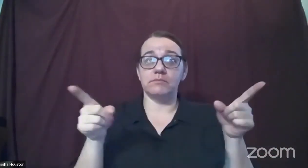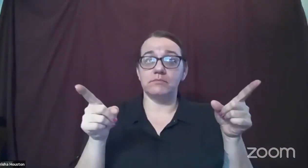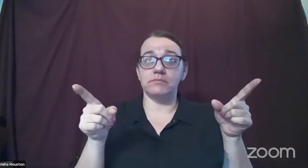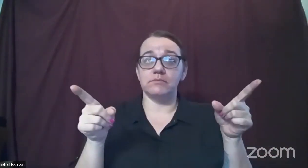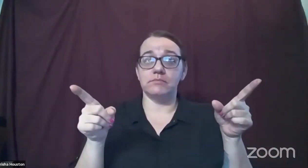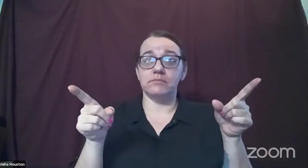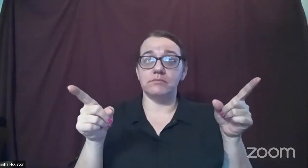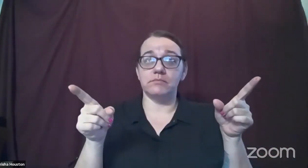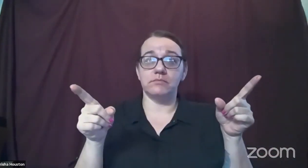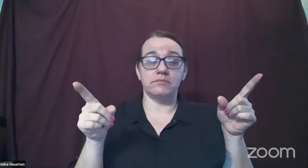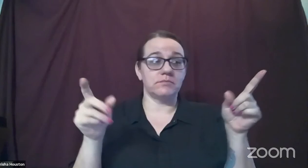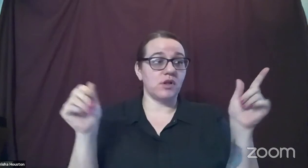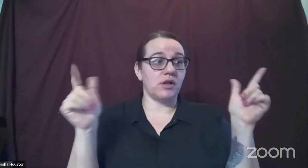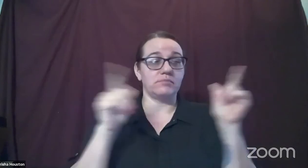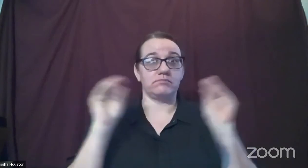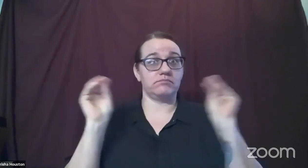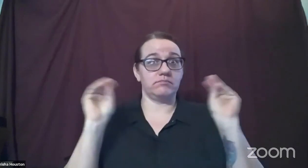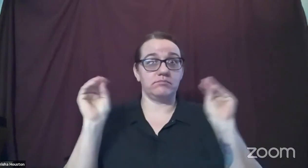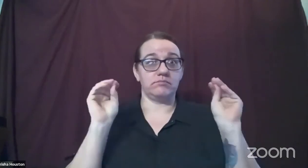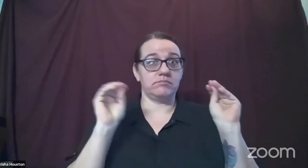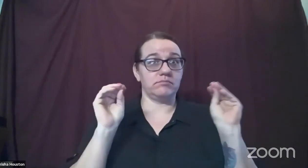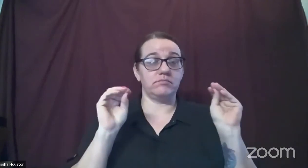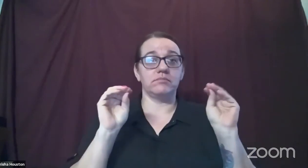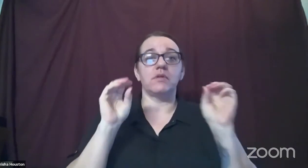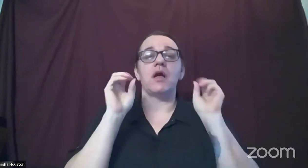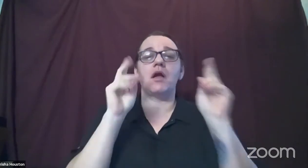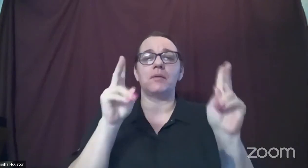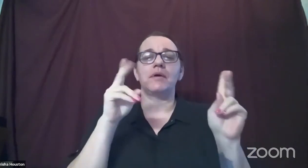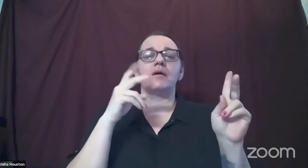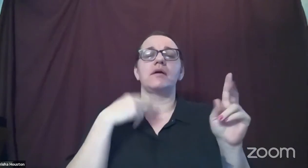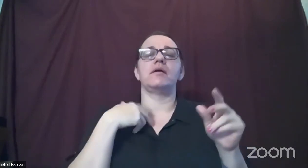Okay, looking to the board, are there any additional announcements? Seeing none.